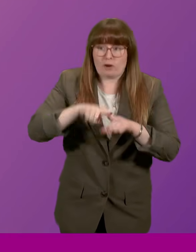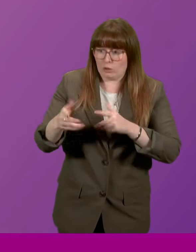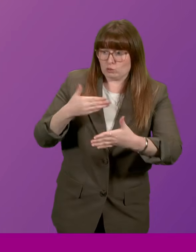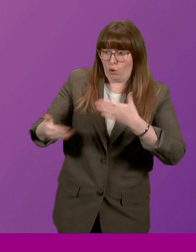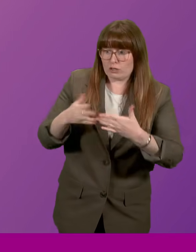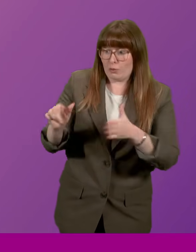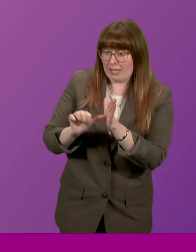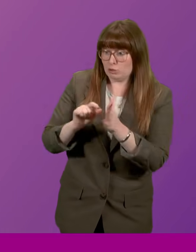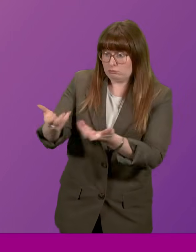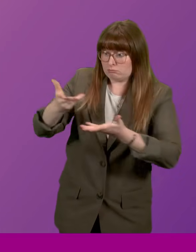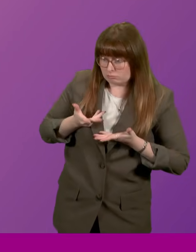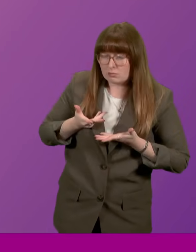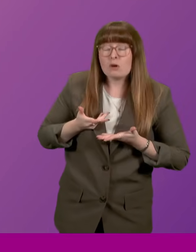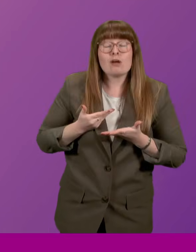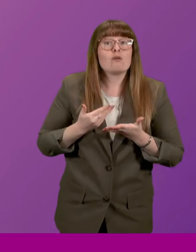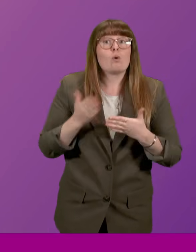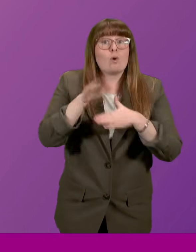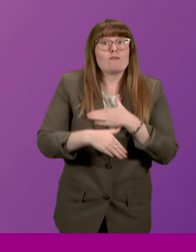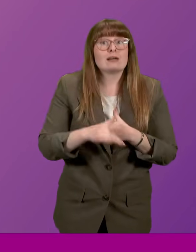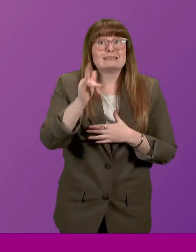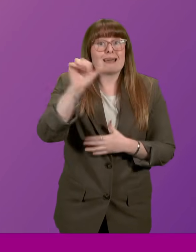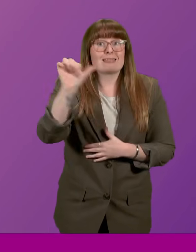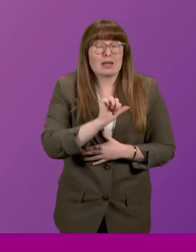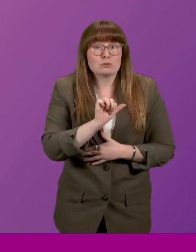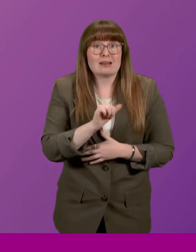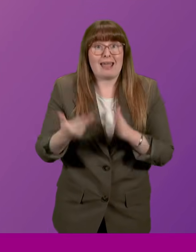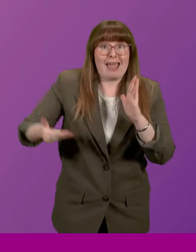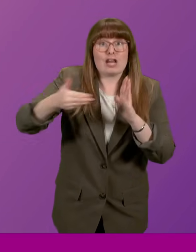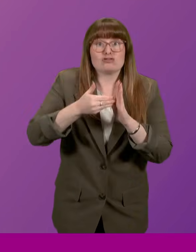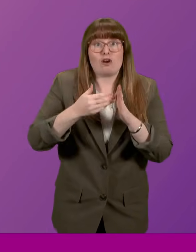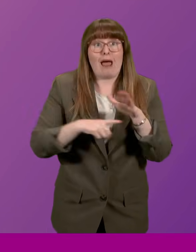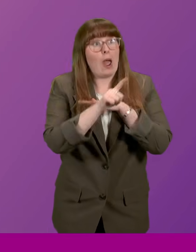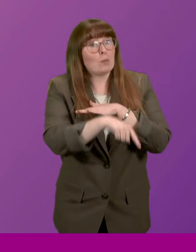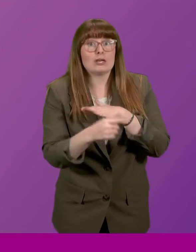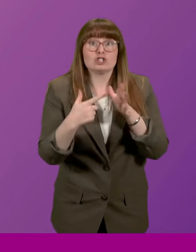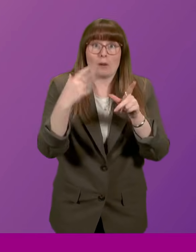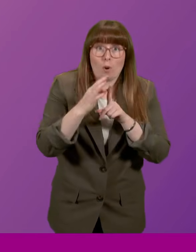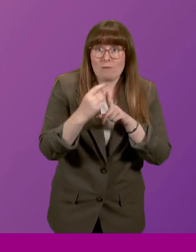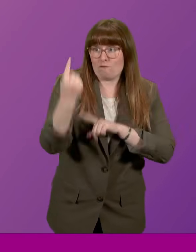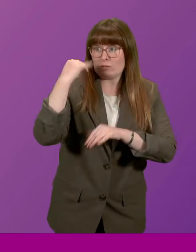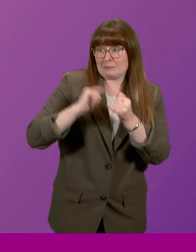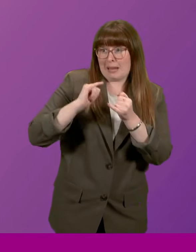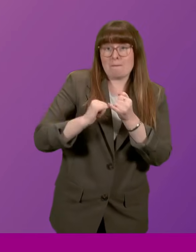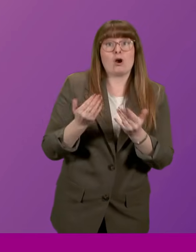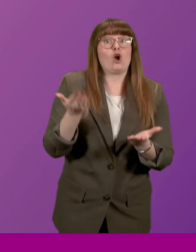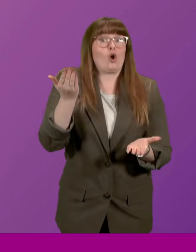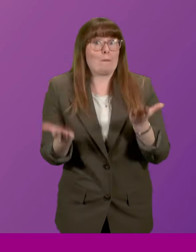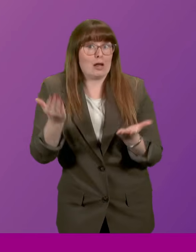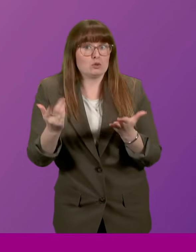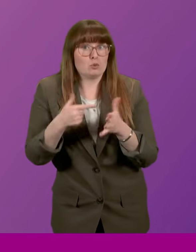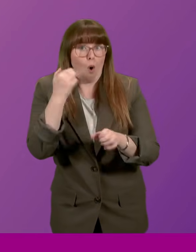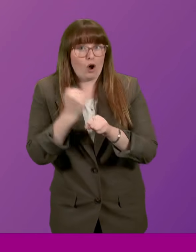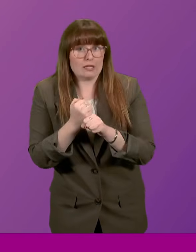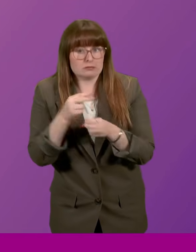issues. We had more than 10,000 extra outpatient attendances for September compared to